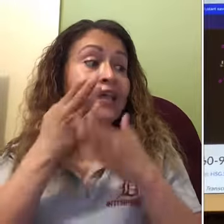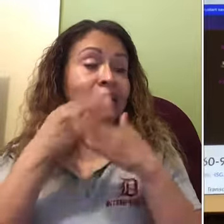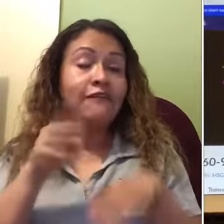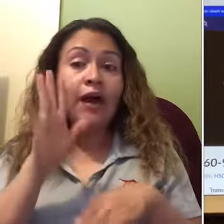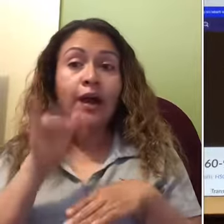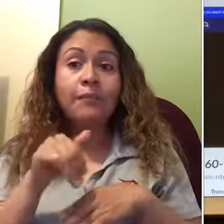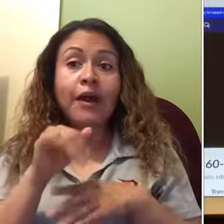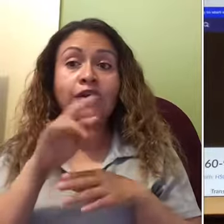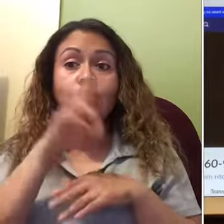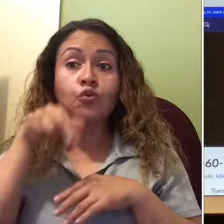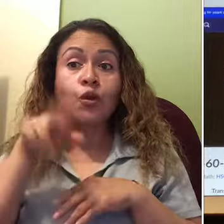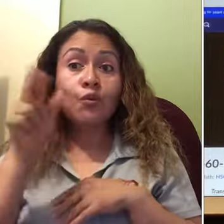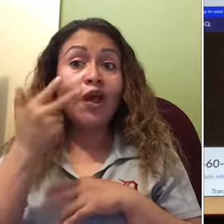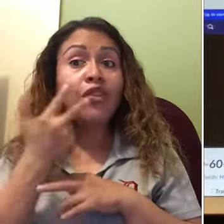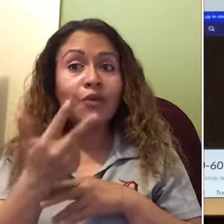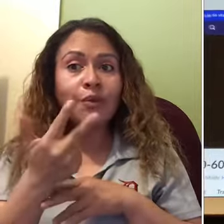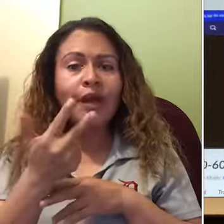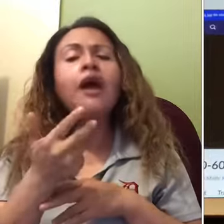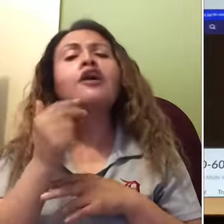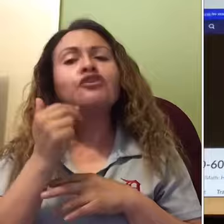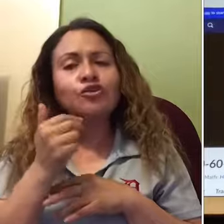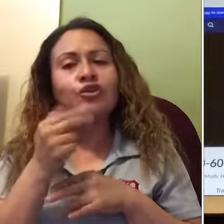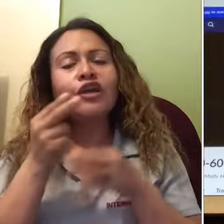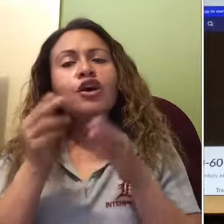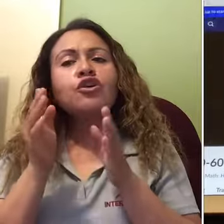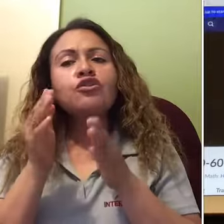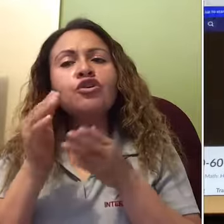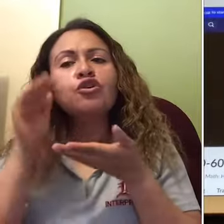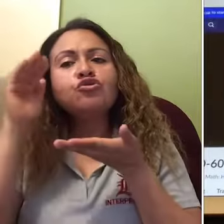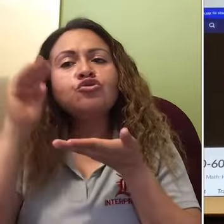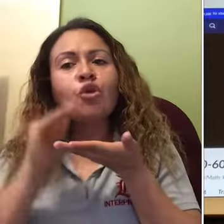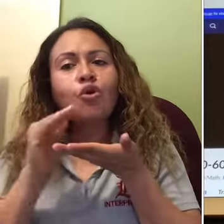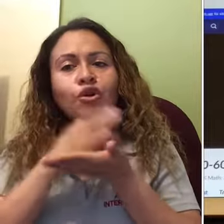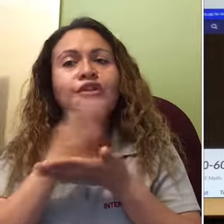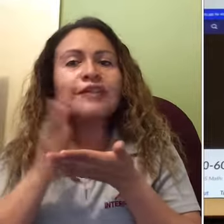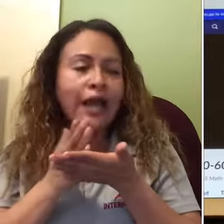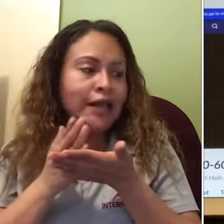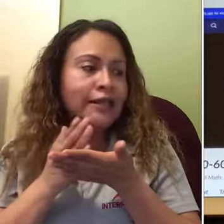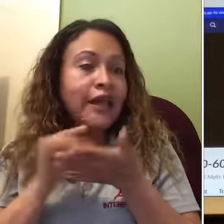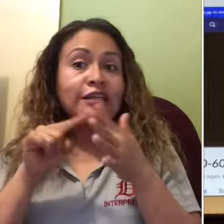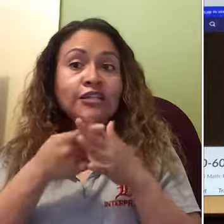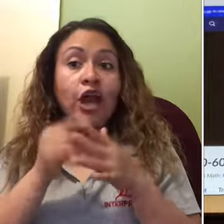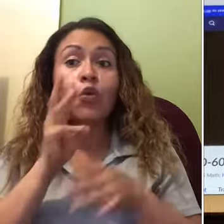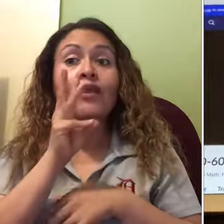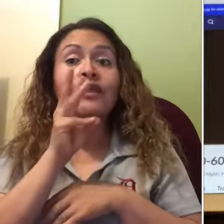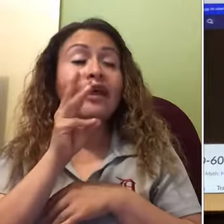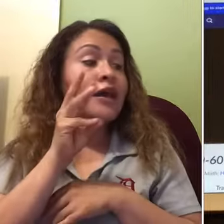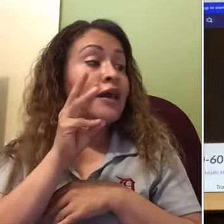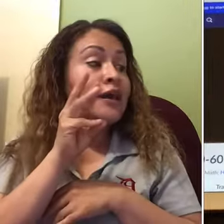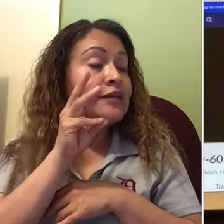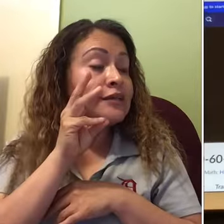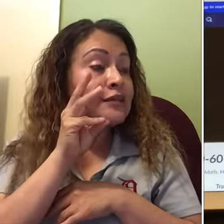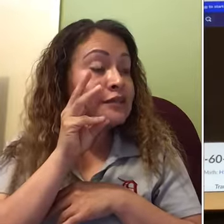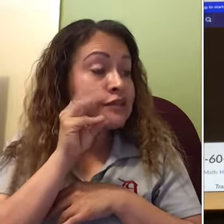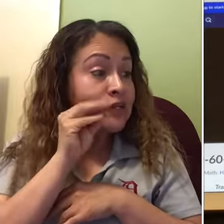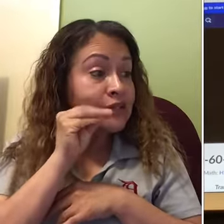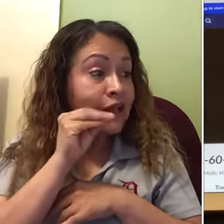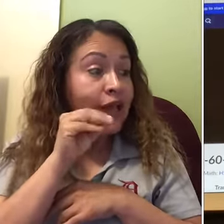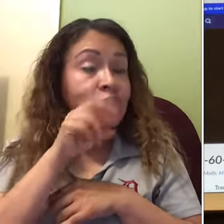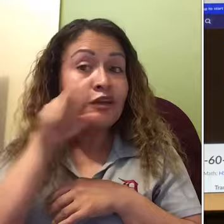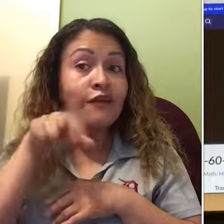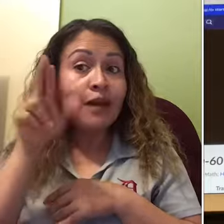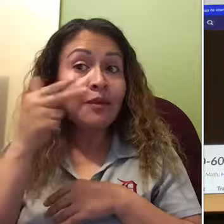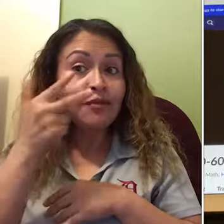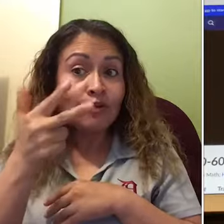by the square root of 3, I should get the shortest side, the 30-degree side. So if I start with the 60-degree side, divide by the square root of 3, I get that